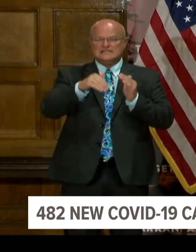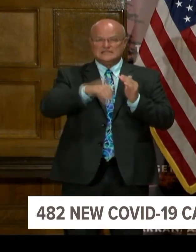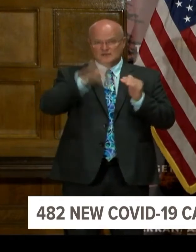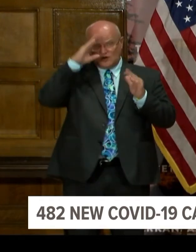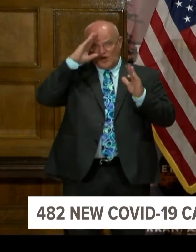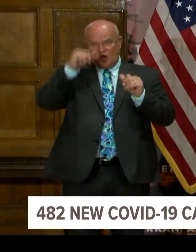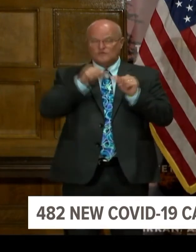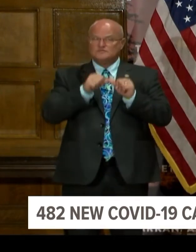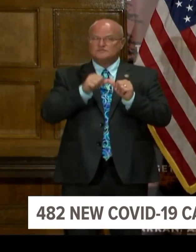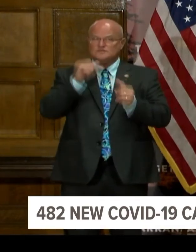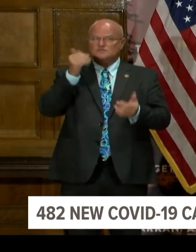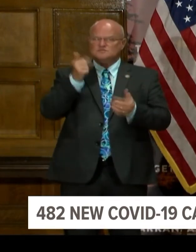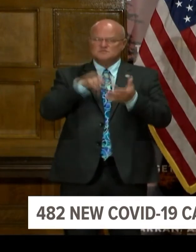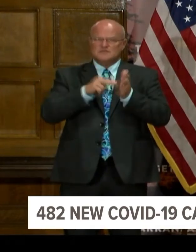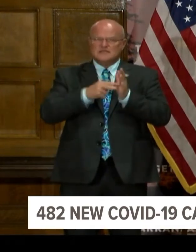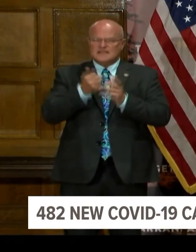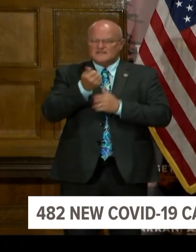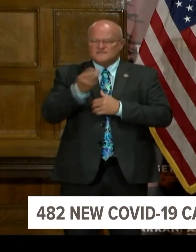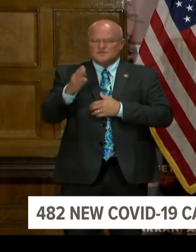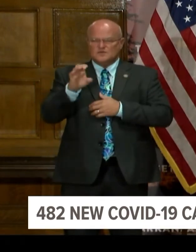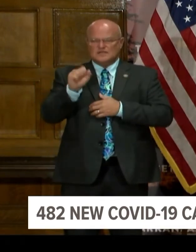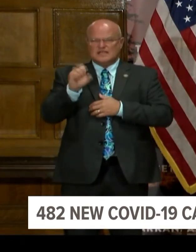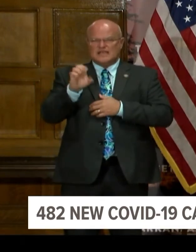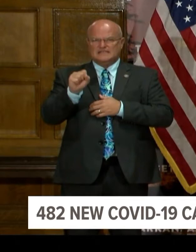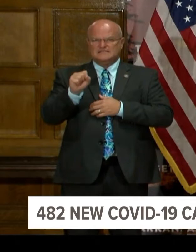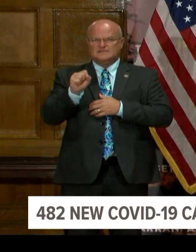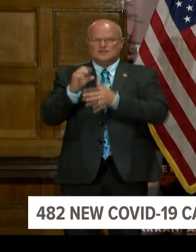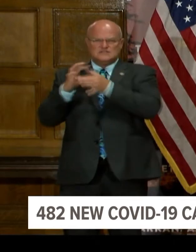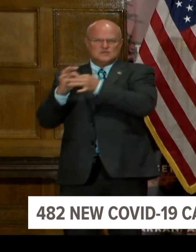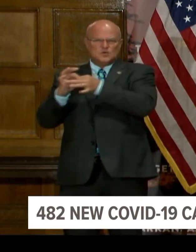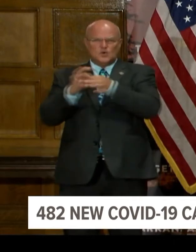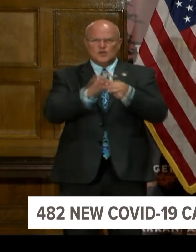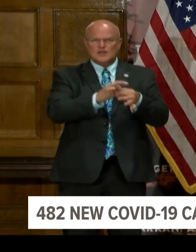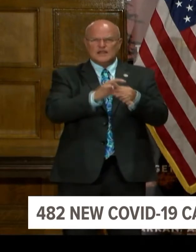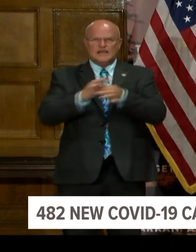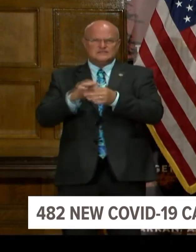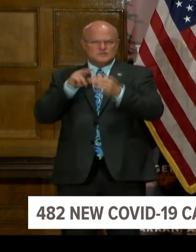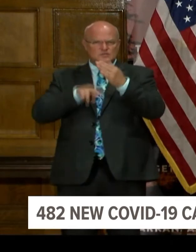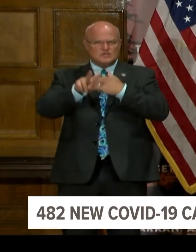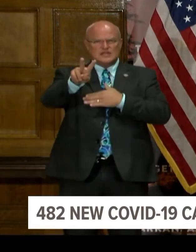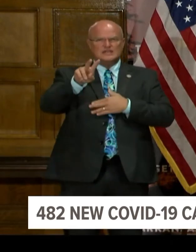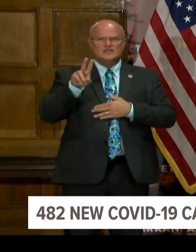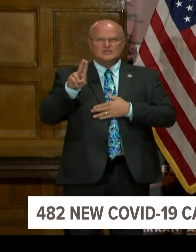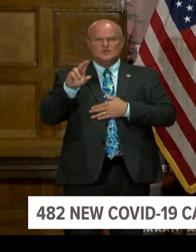hopeful that will mean fewer cases. Are you seeing any correlation yet in the projections from